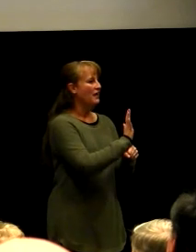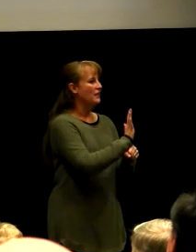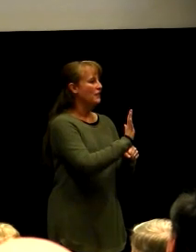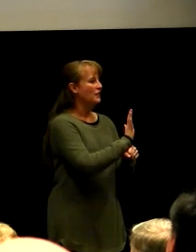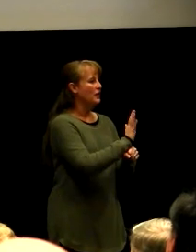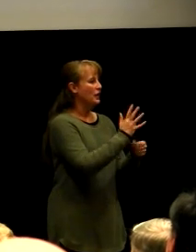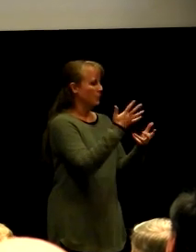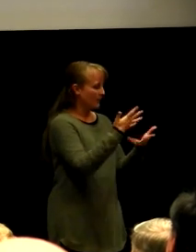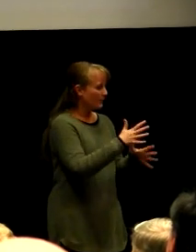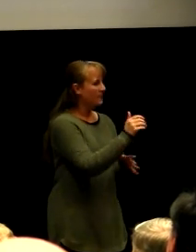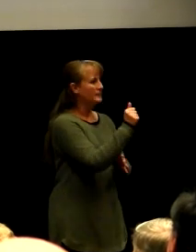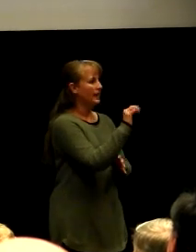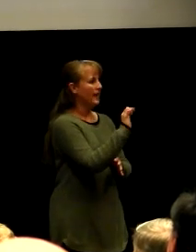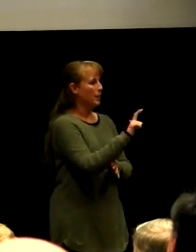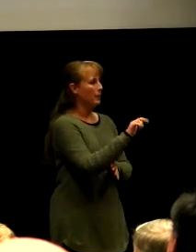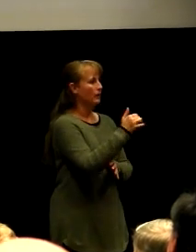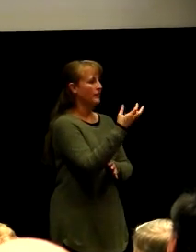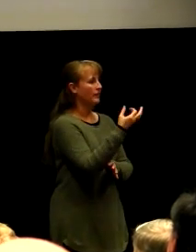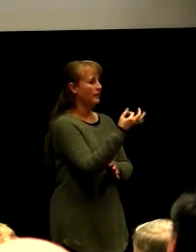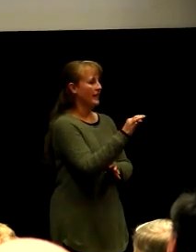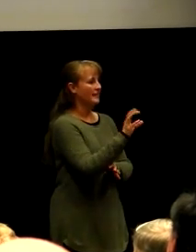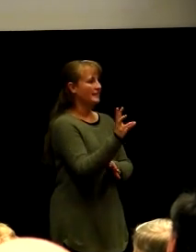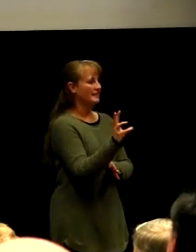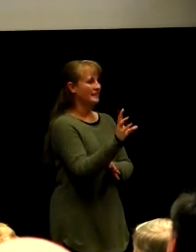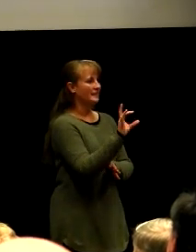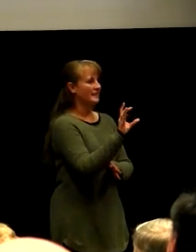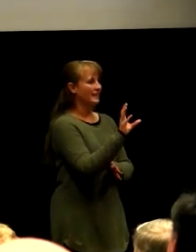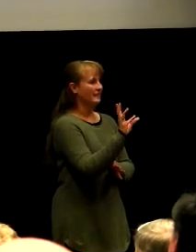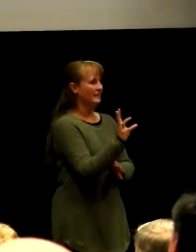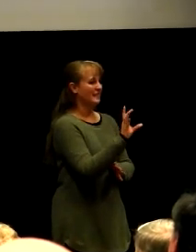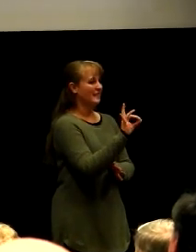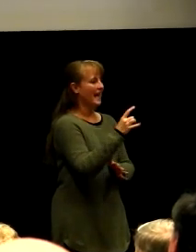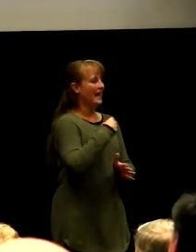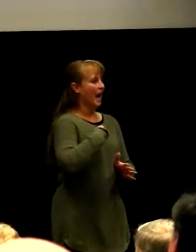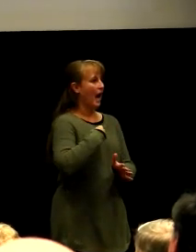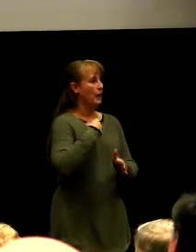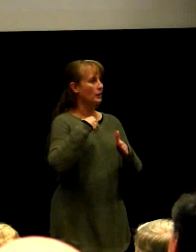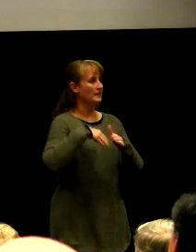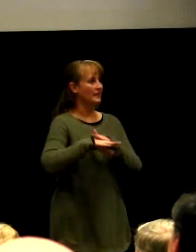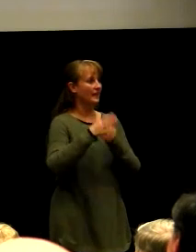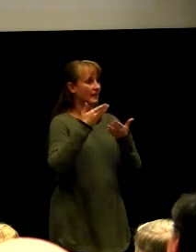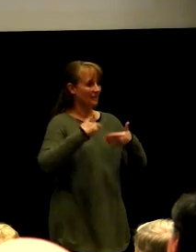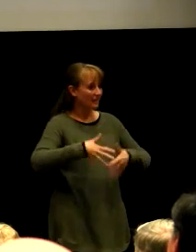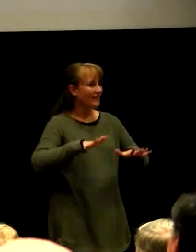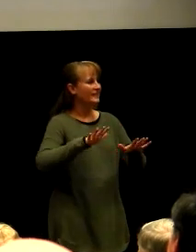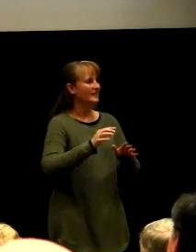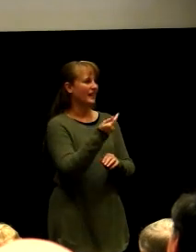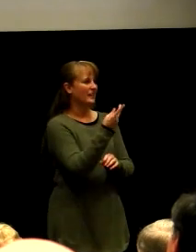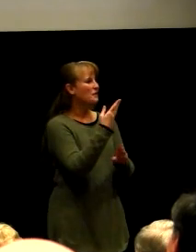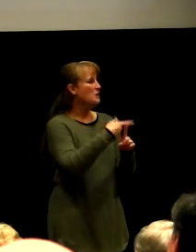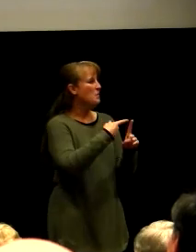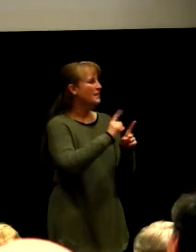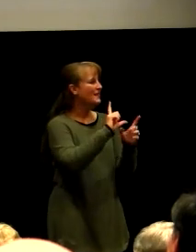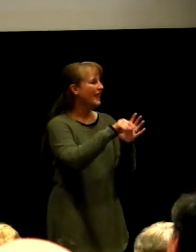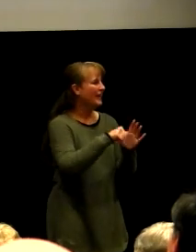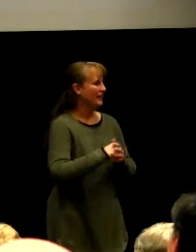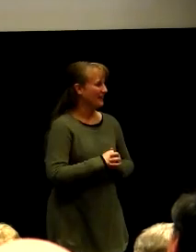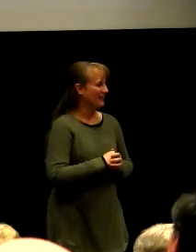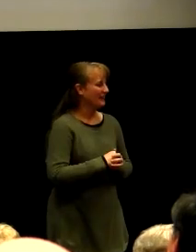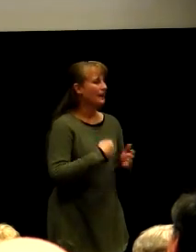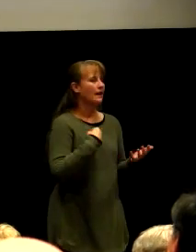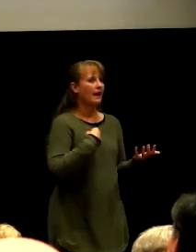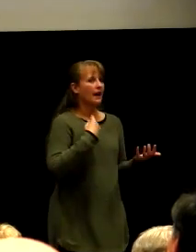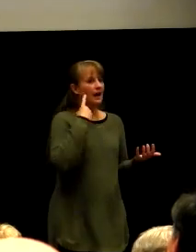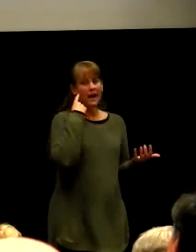April of 1968, and I was released a couple months later. And so I was looking, when the film came out,